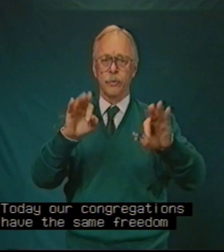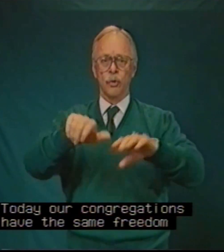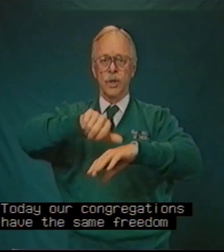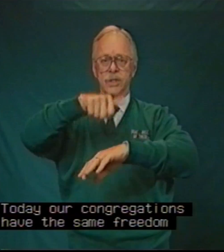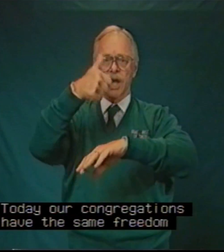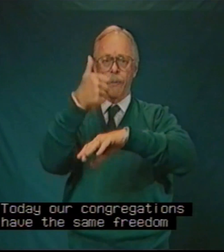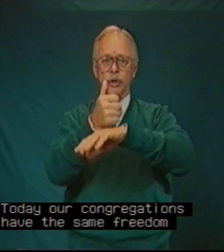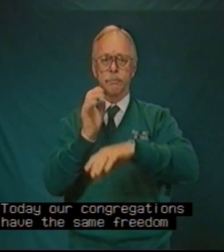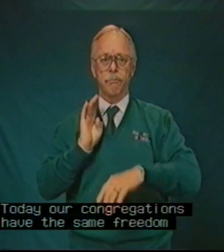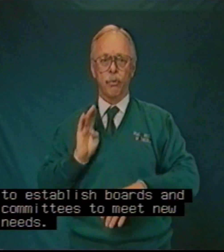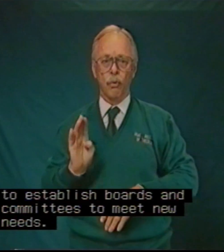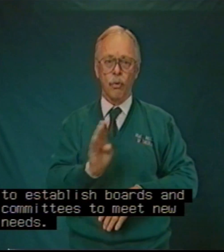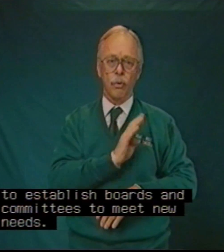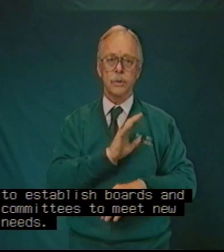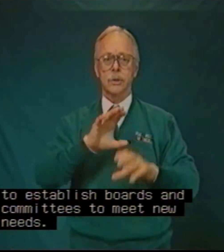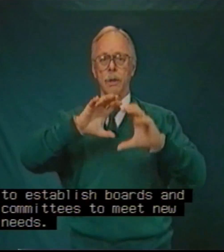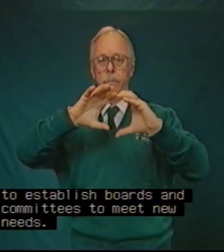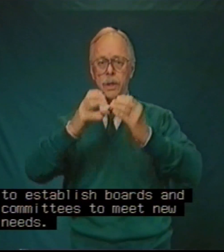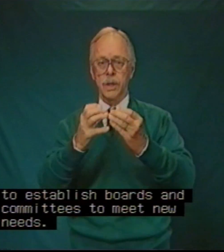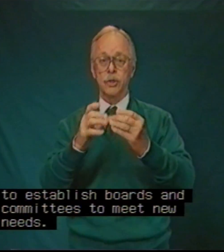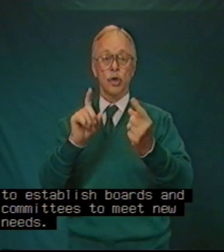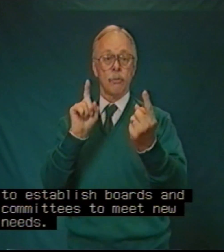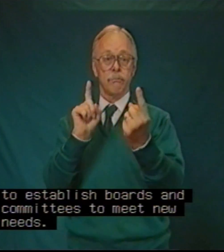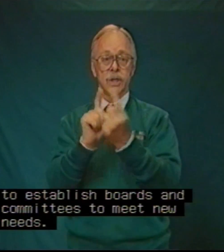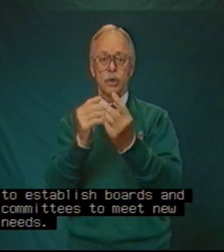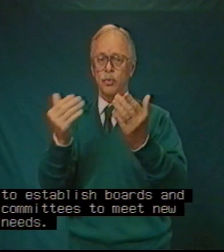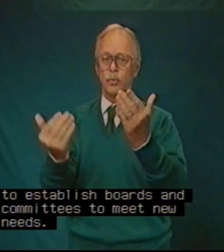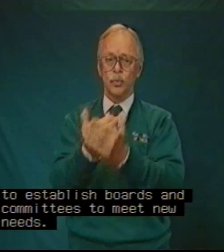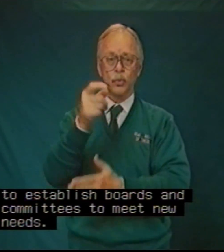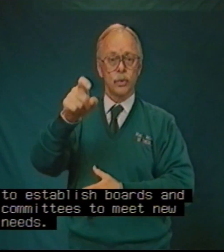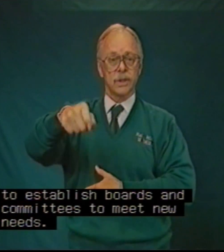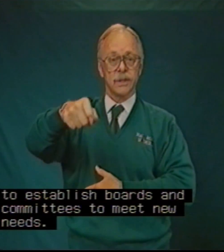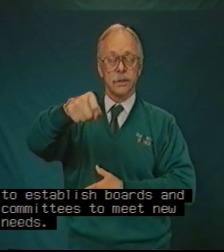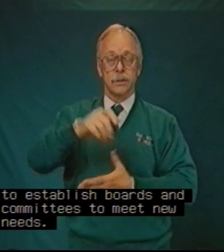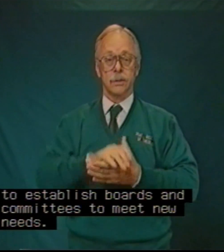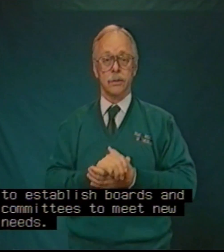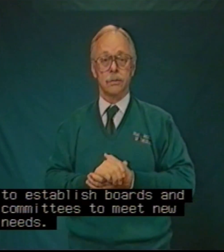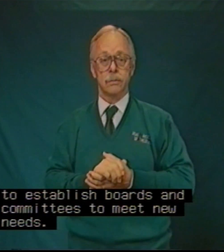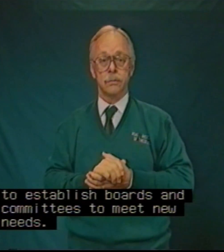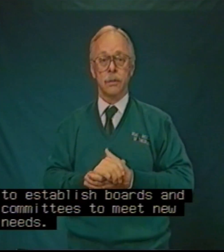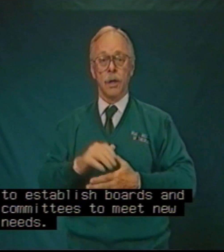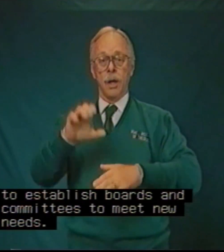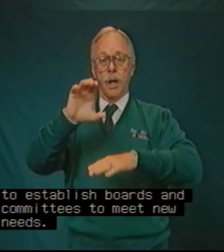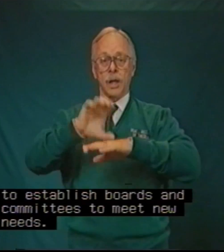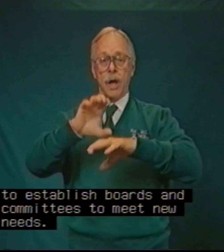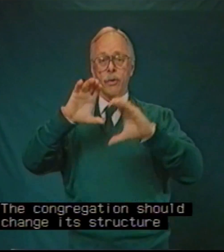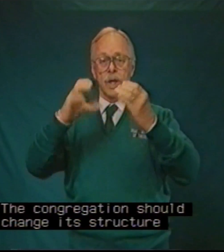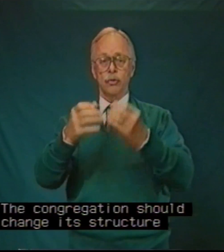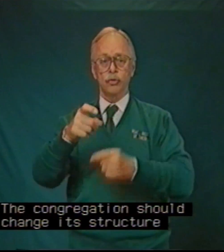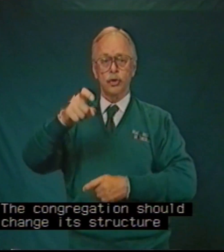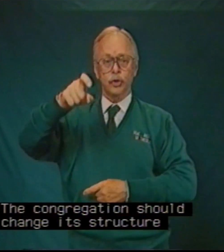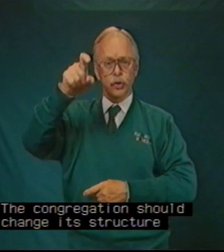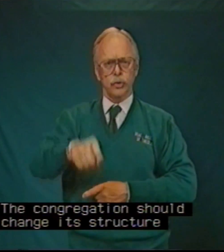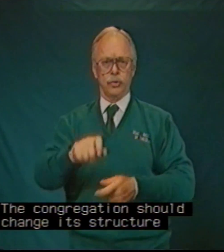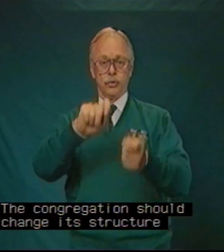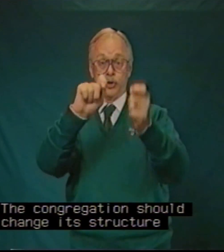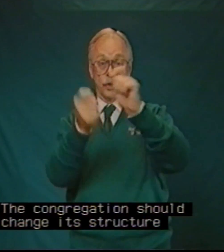boards and committees to meet all new needs. The congregation should change its structure once in a while to meet new